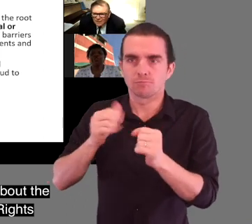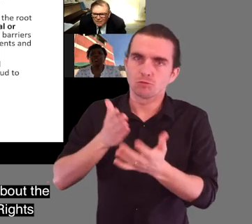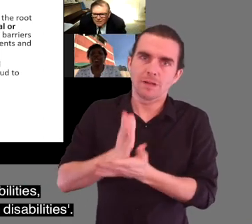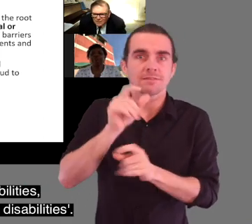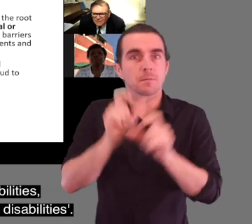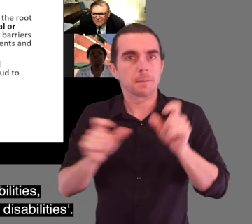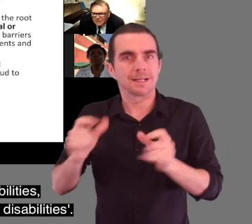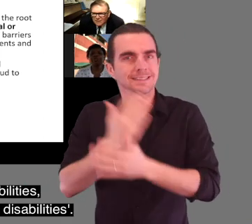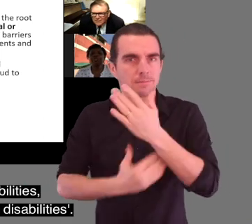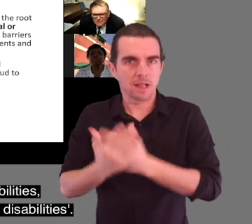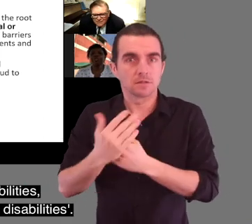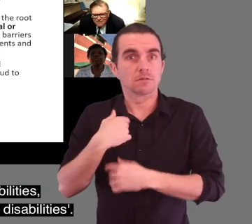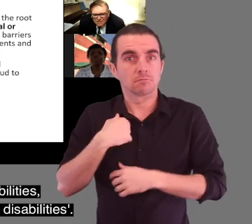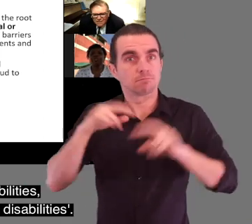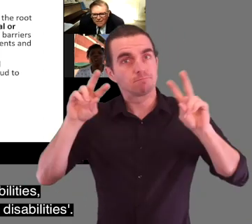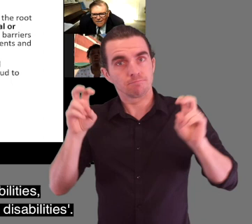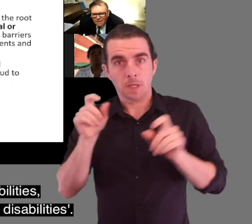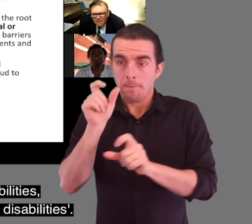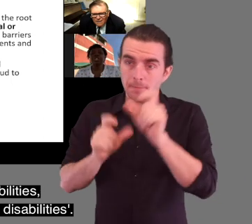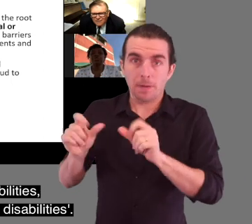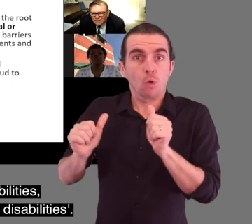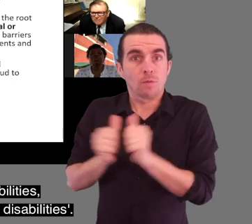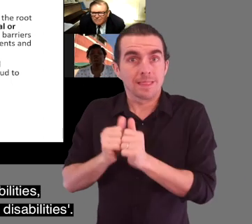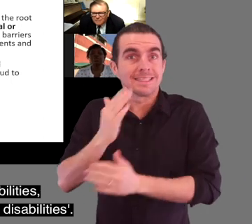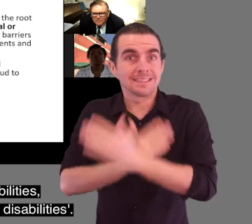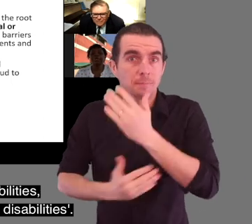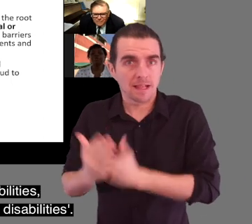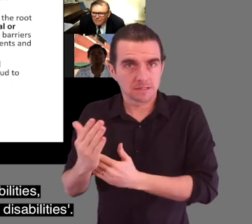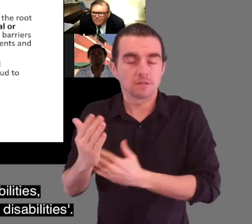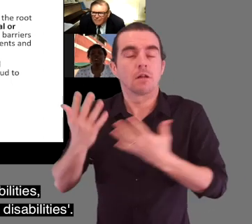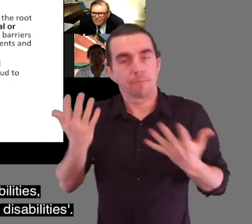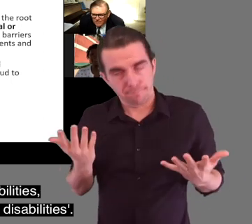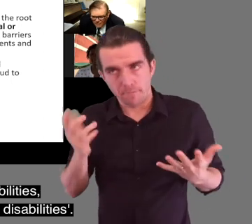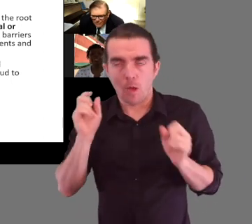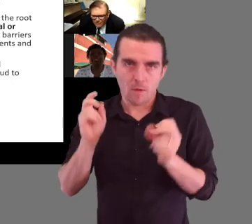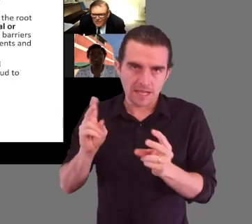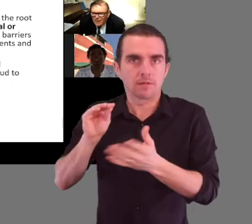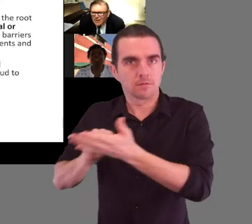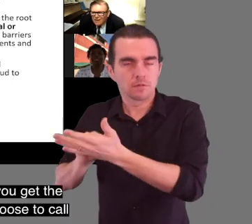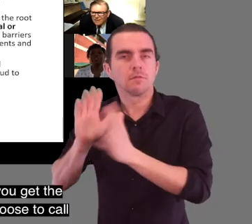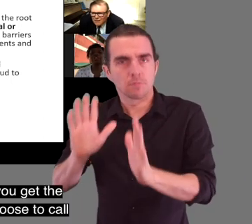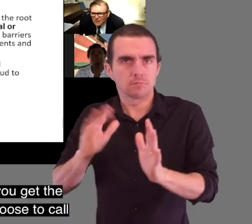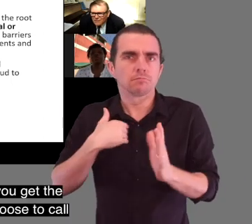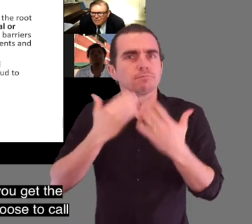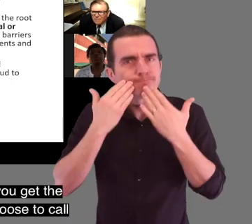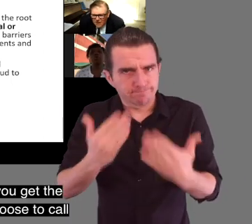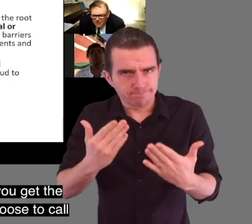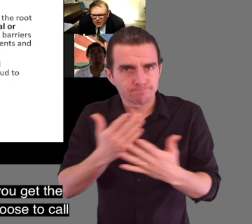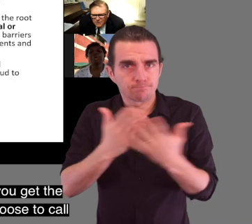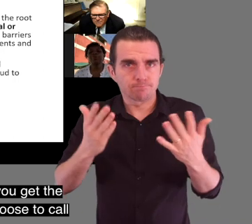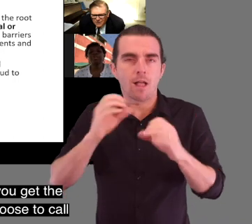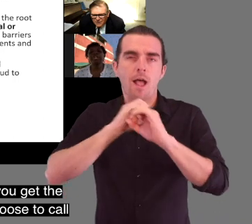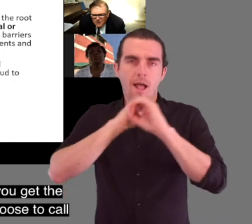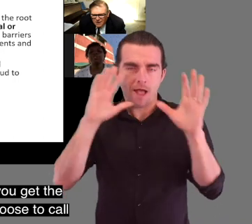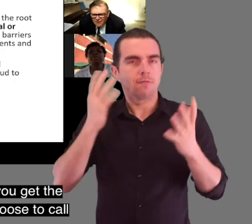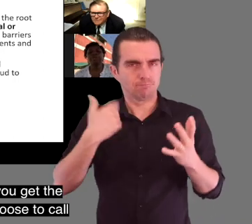Convention on the Rights of Persons with Disabilities, we shall use persons with disabilities. Thank you. I hope